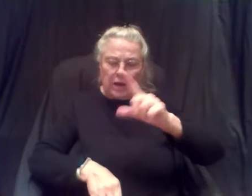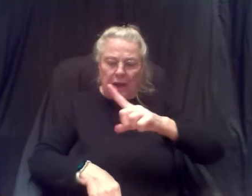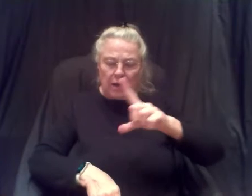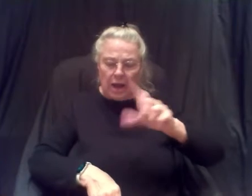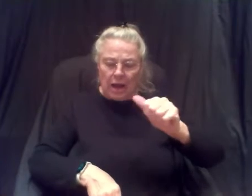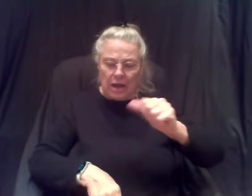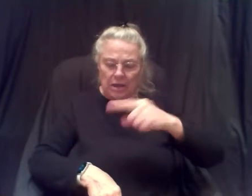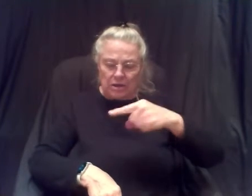dead